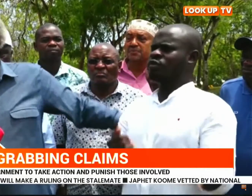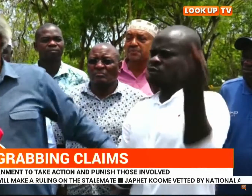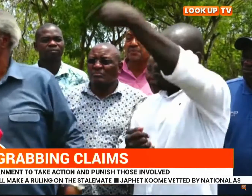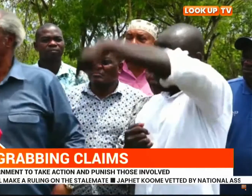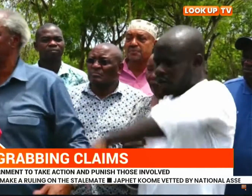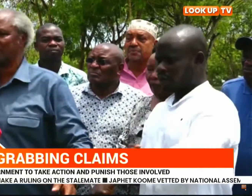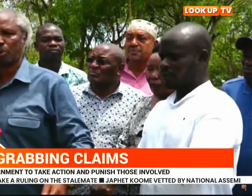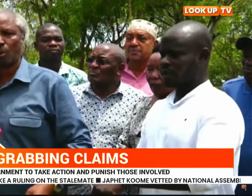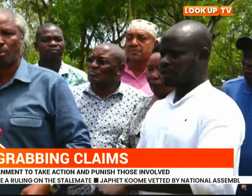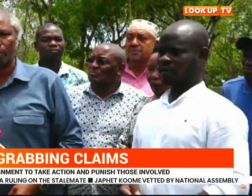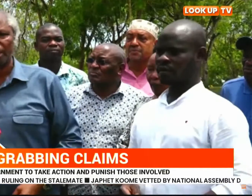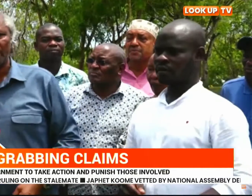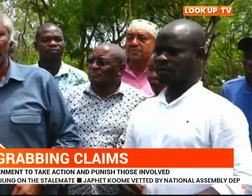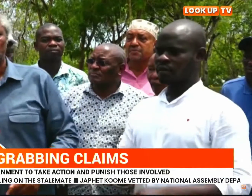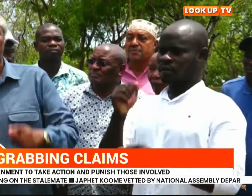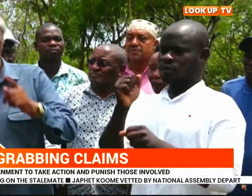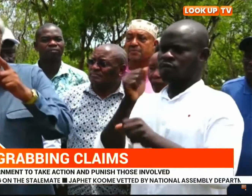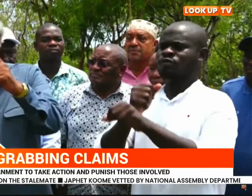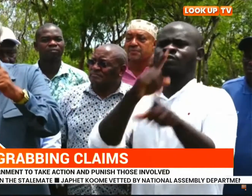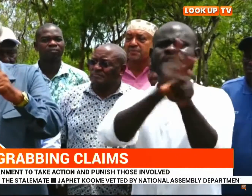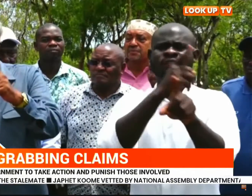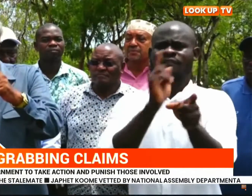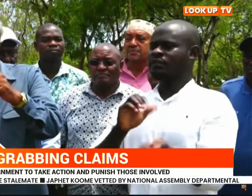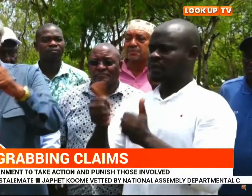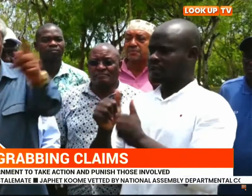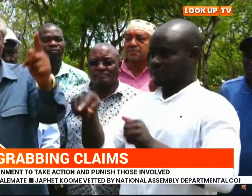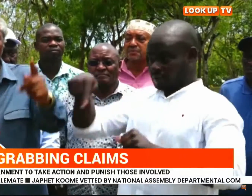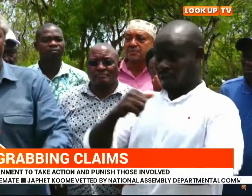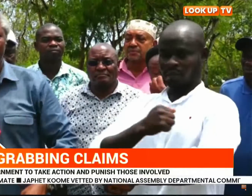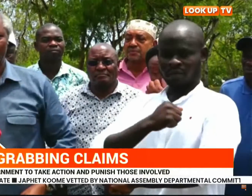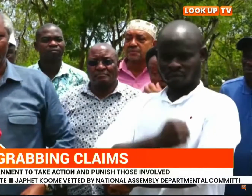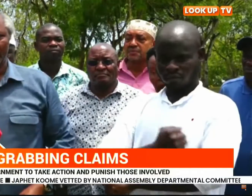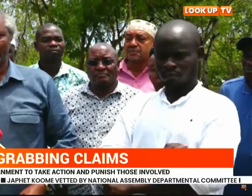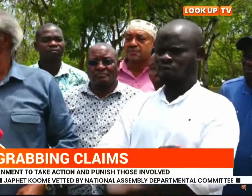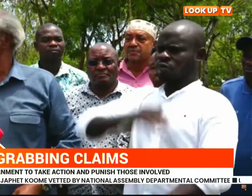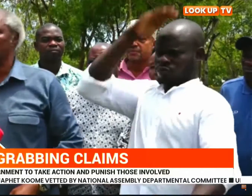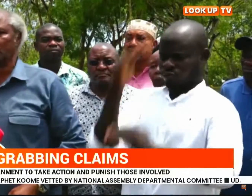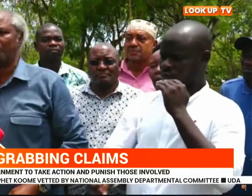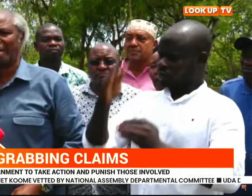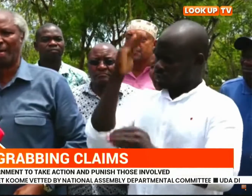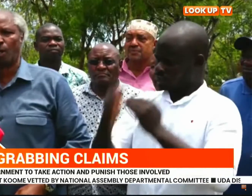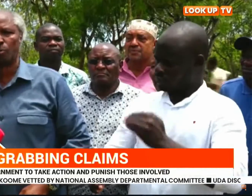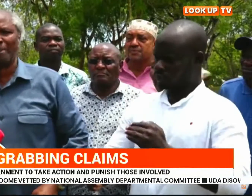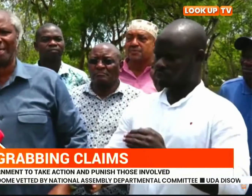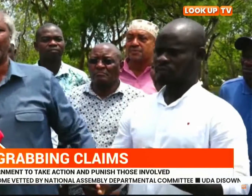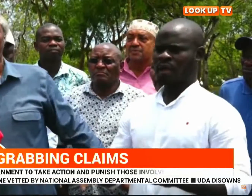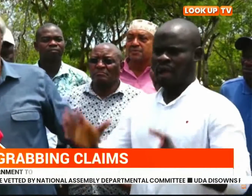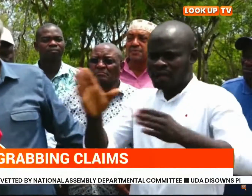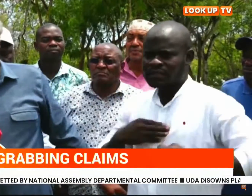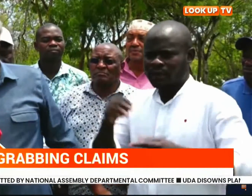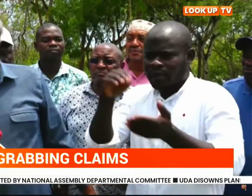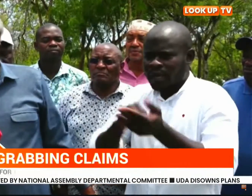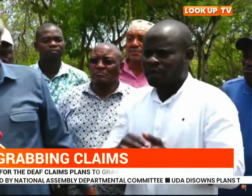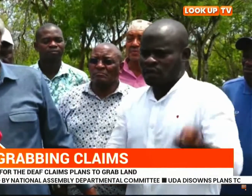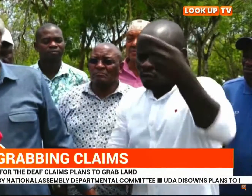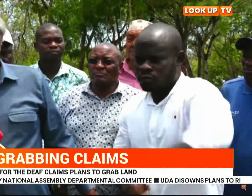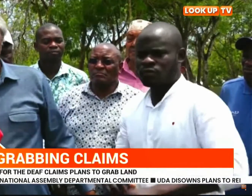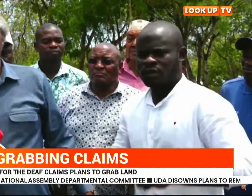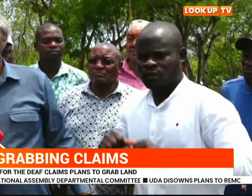beacons around this compound to stop it forthwith. They will not be allowed to mess up with